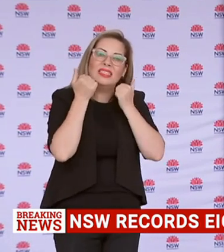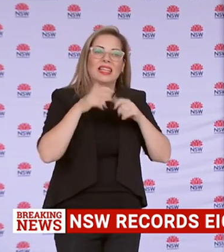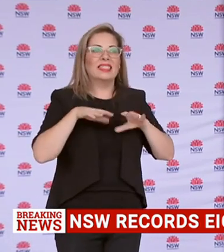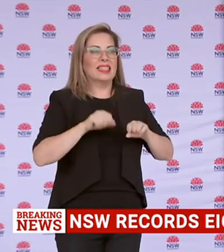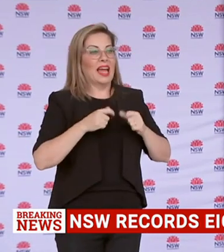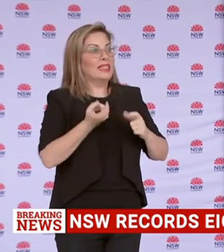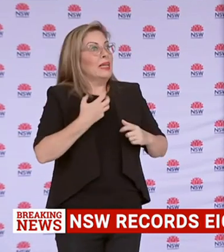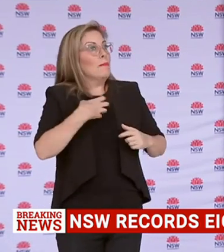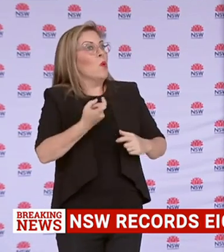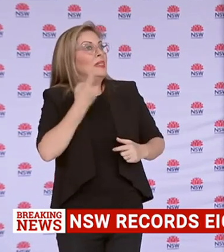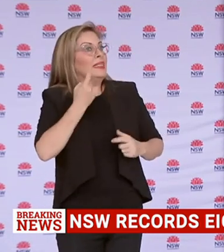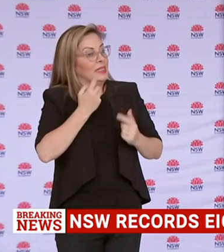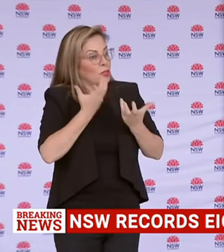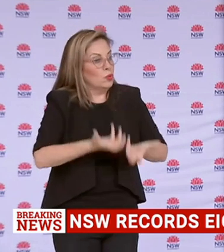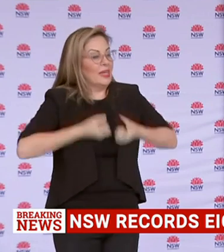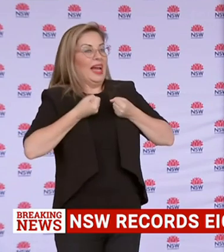would